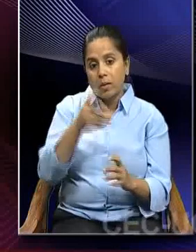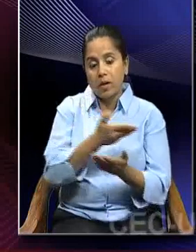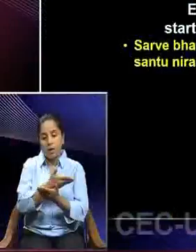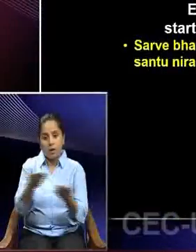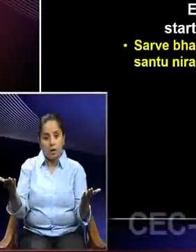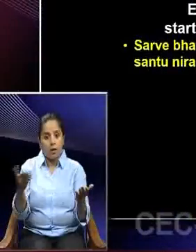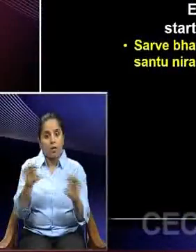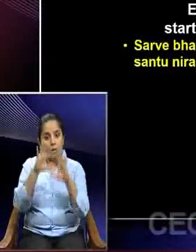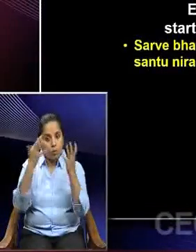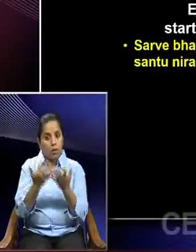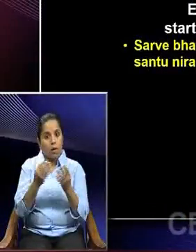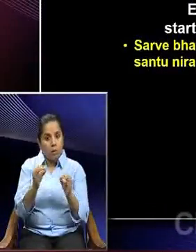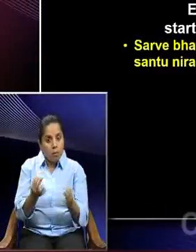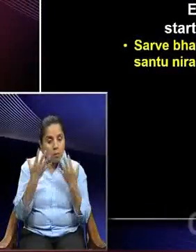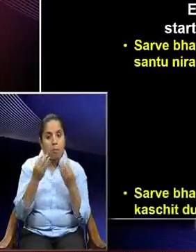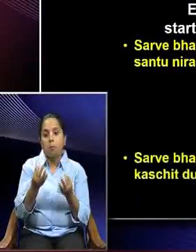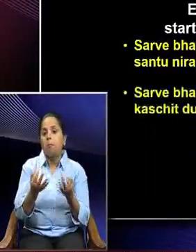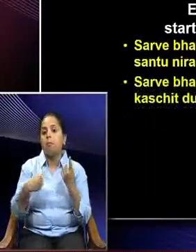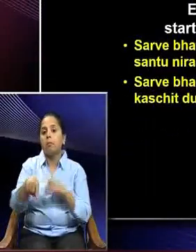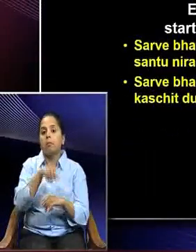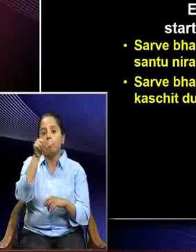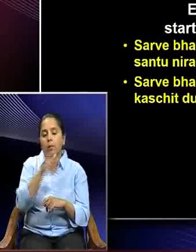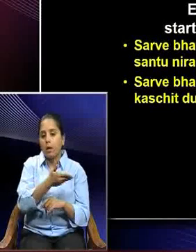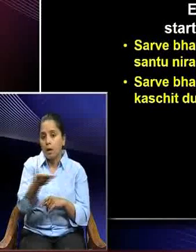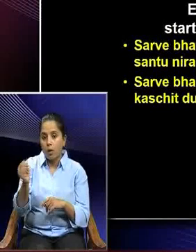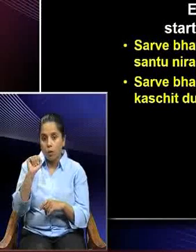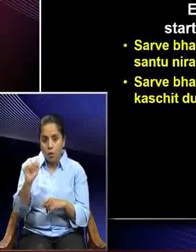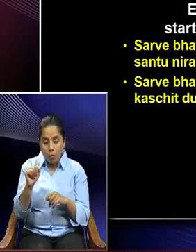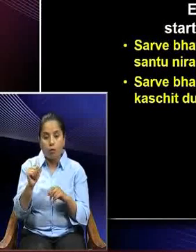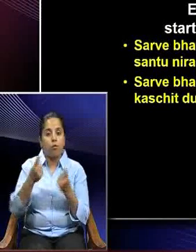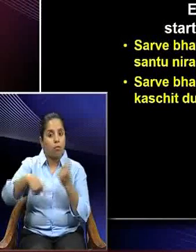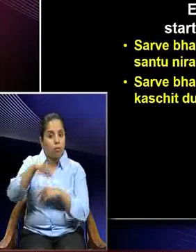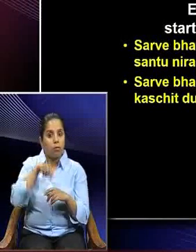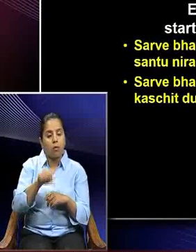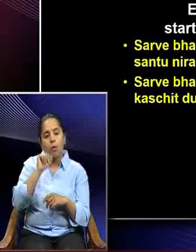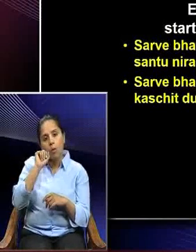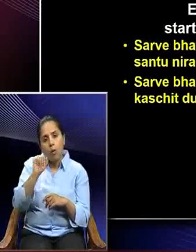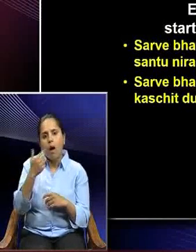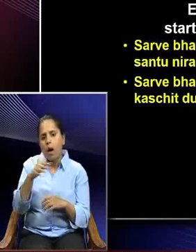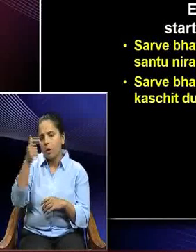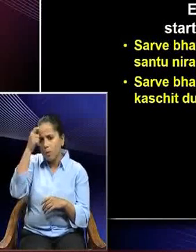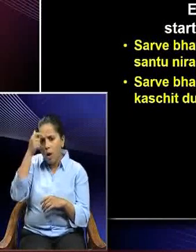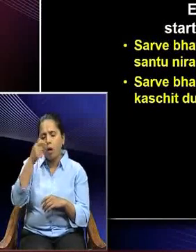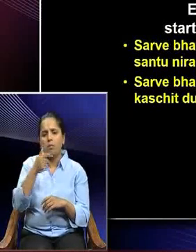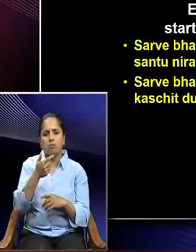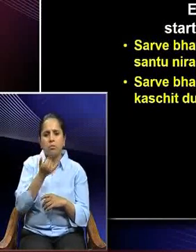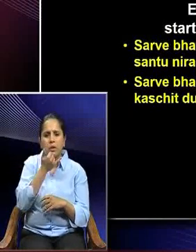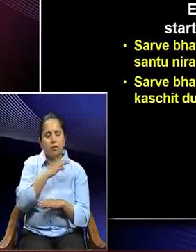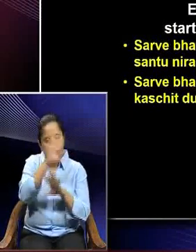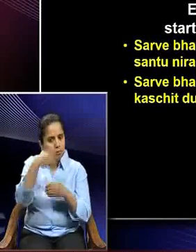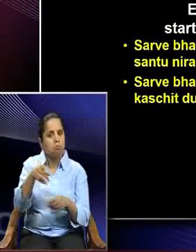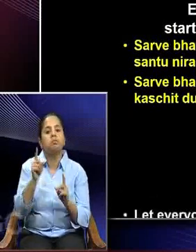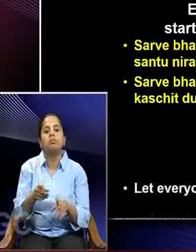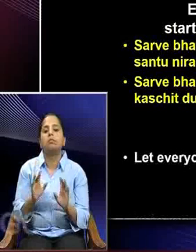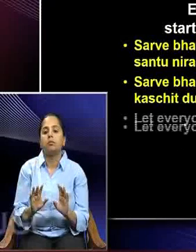sukhina, Sarve santu niramaya, Sarve bhadrani pashyantu, makas chidduk khabhag bhave.